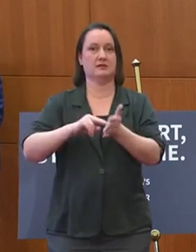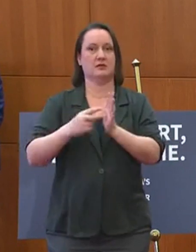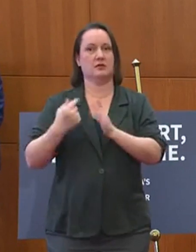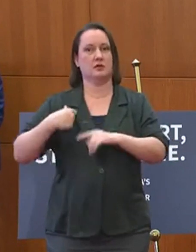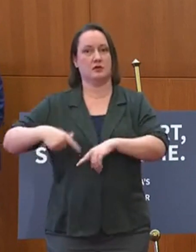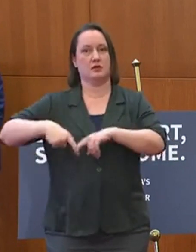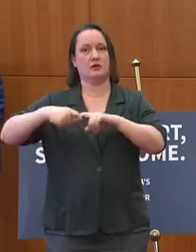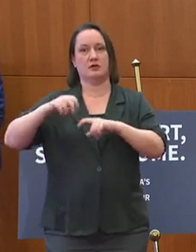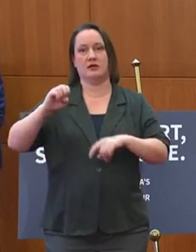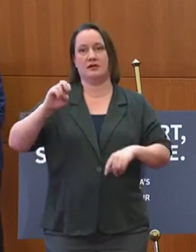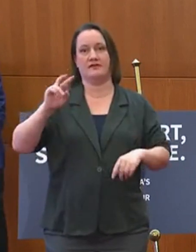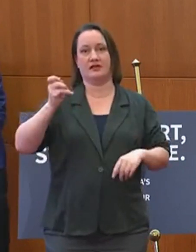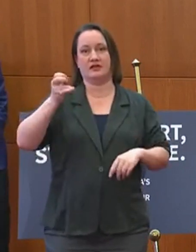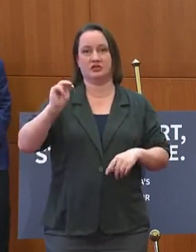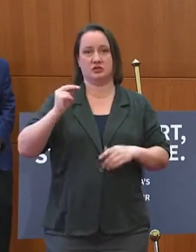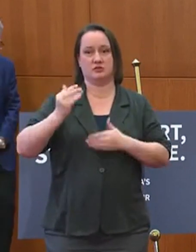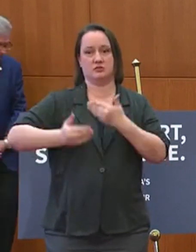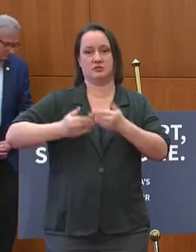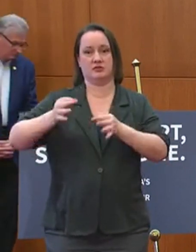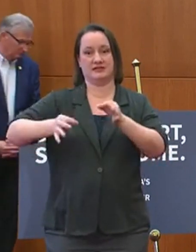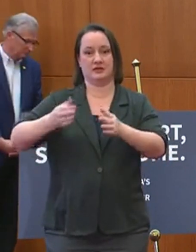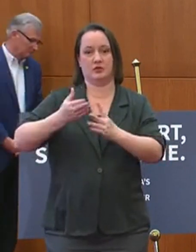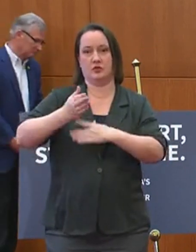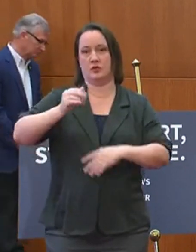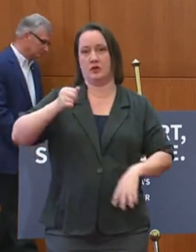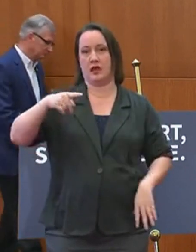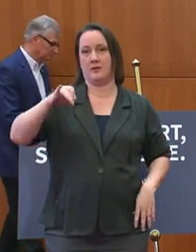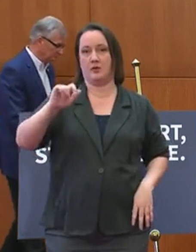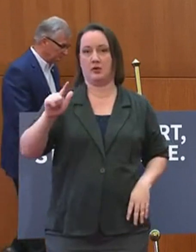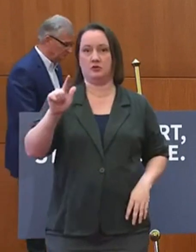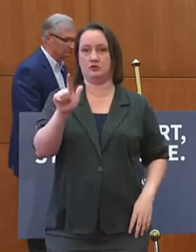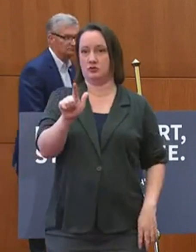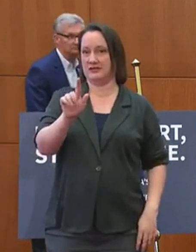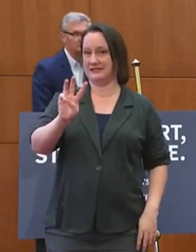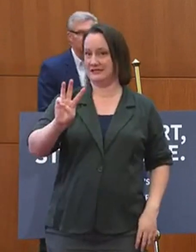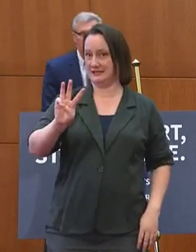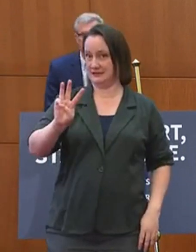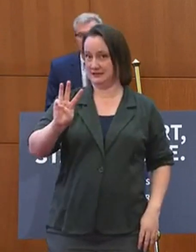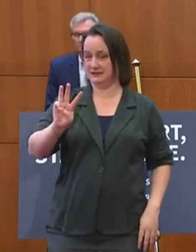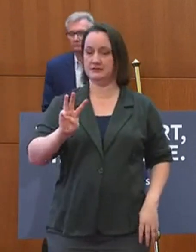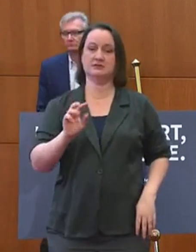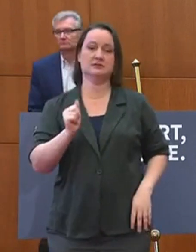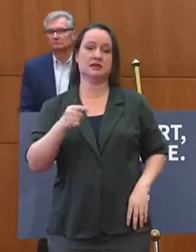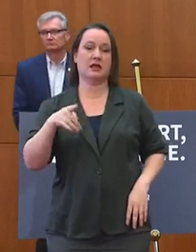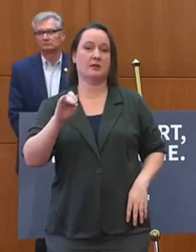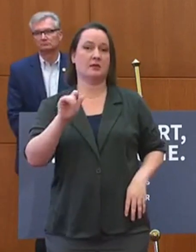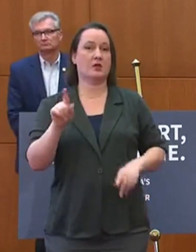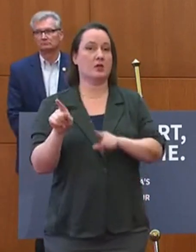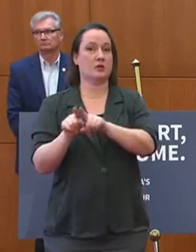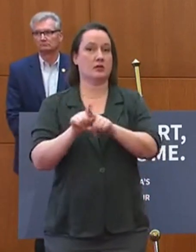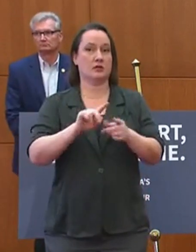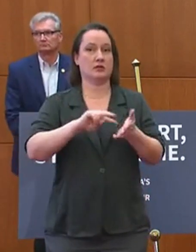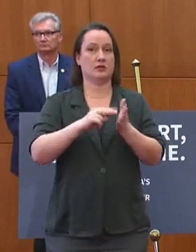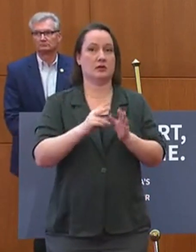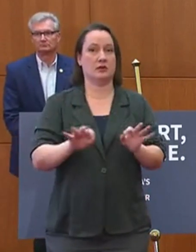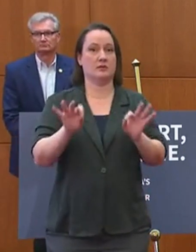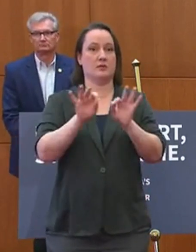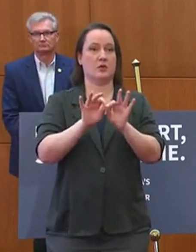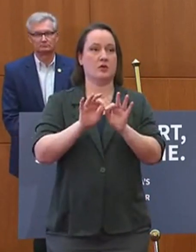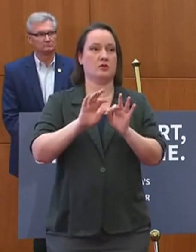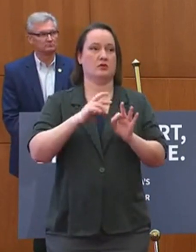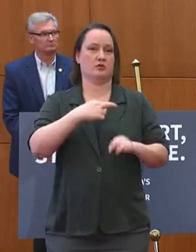suspended eviction proceedings through April the 26th. April also brings important